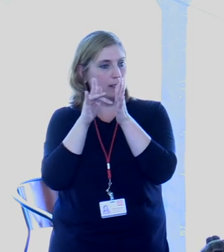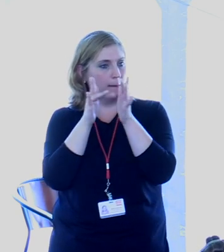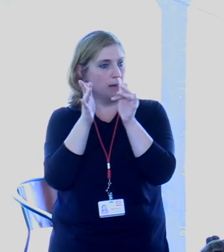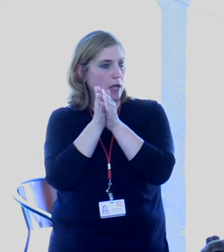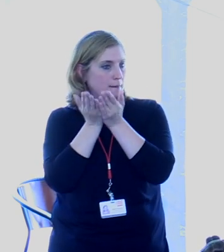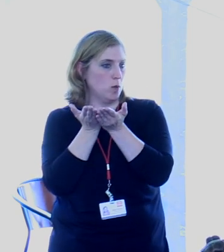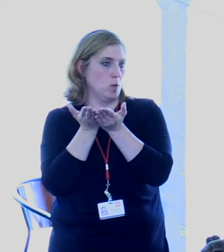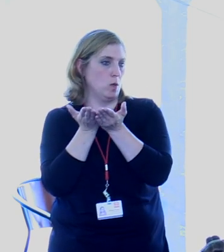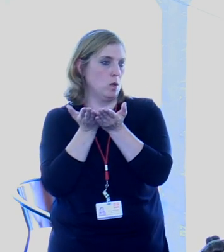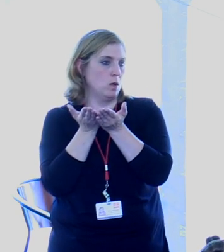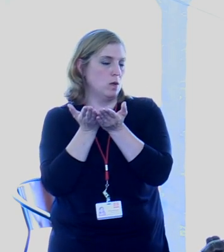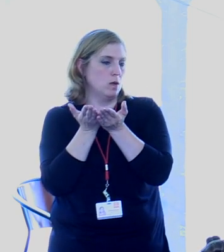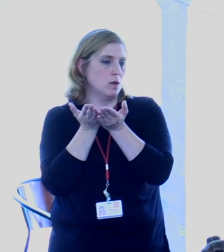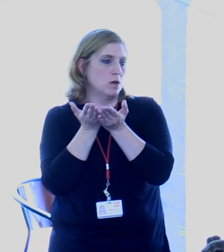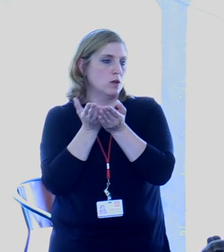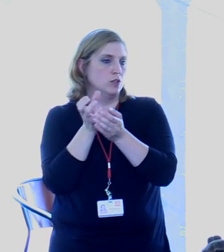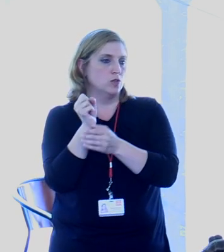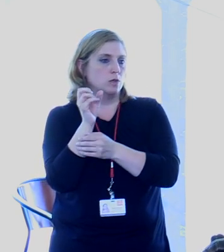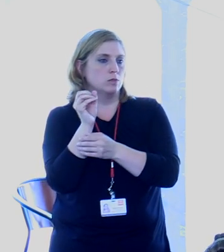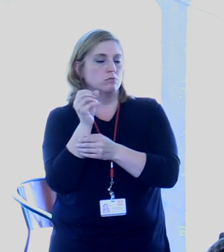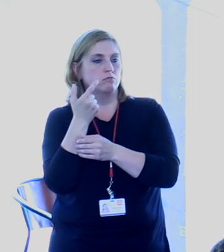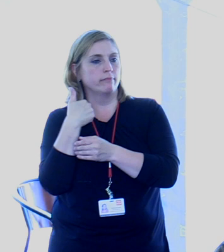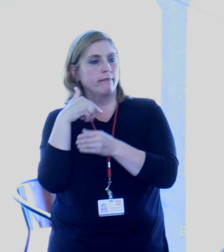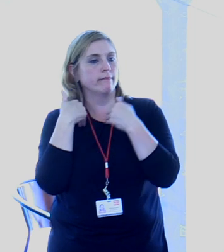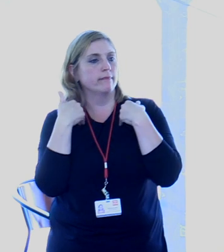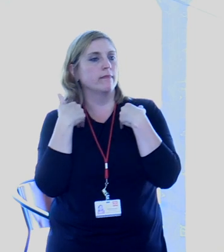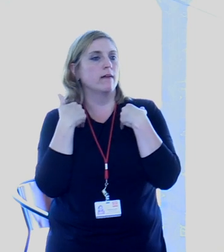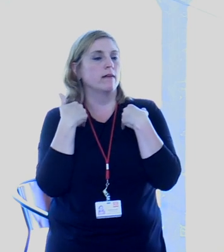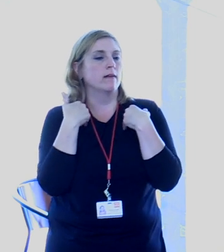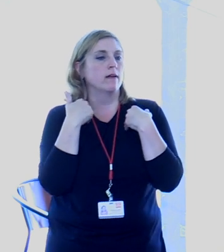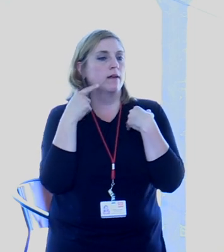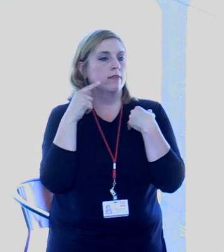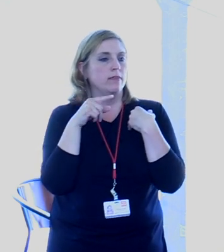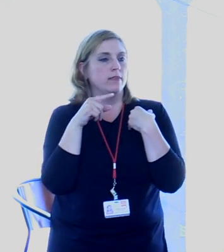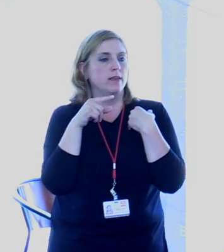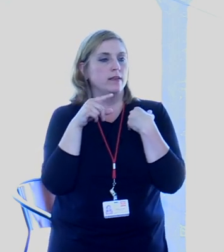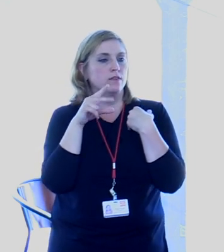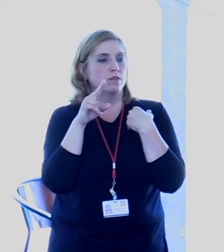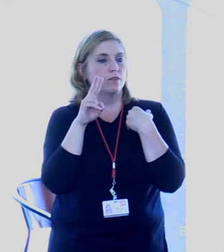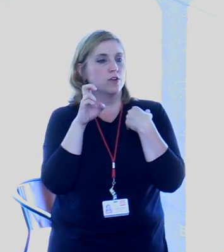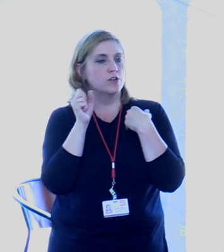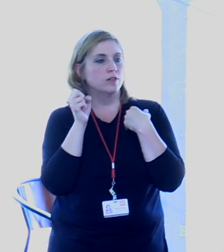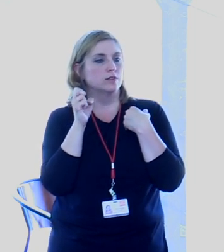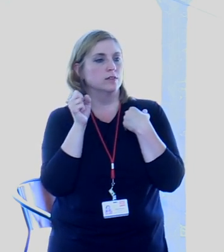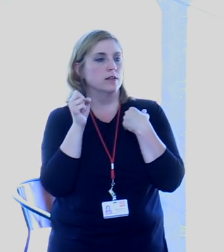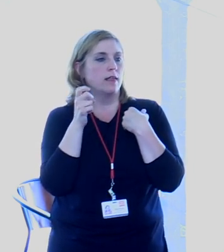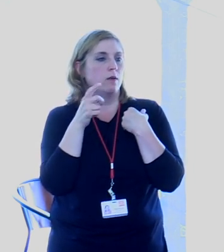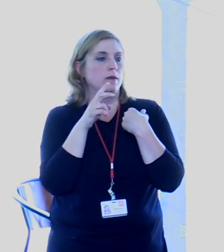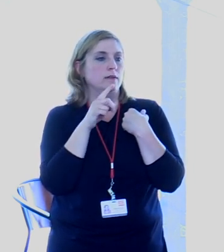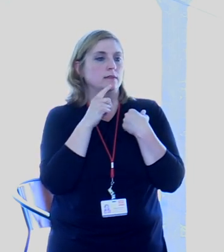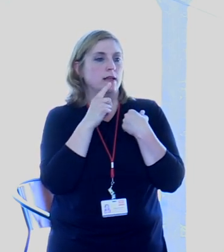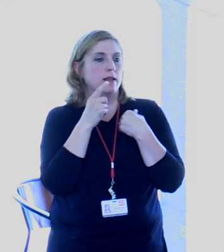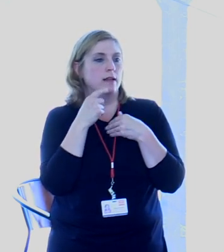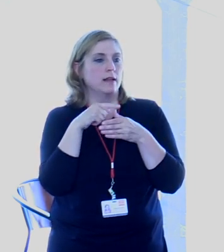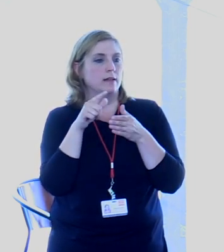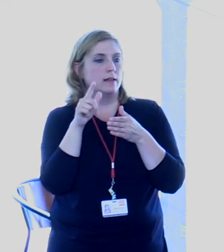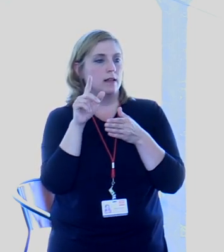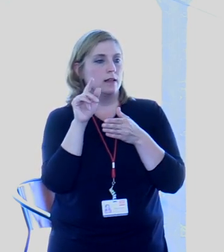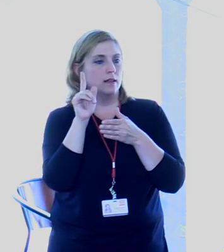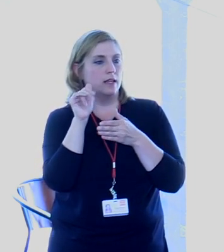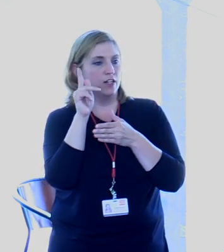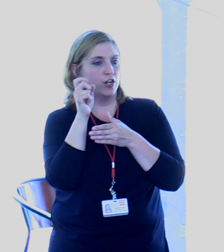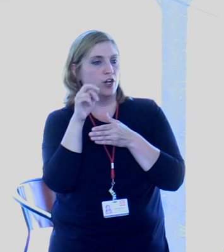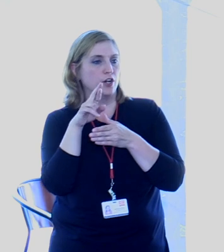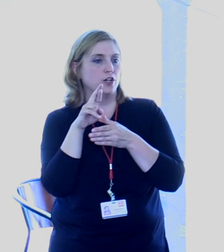Bible. And so we have this verse that Dr. Hahn mentioned in the letter to James.